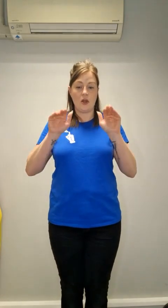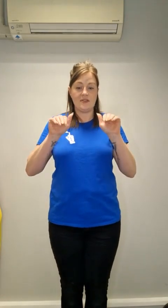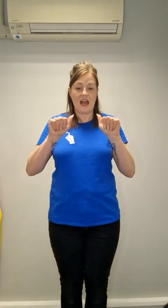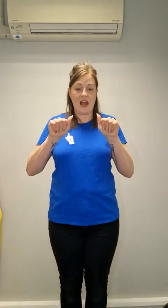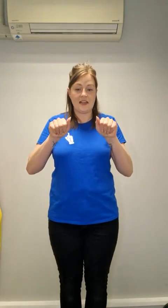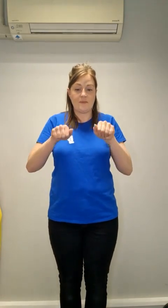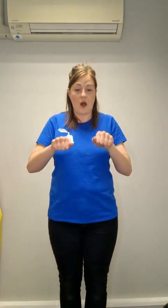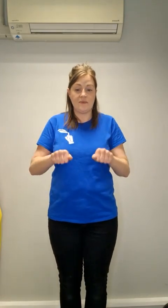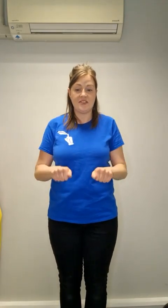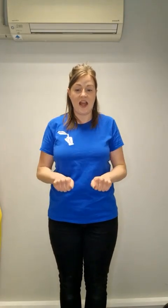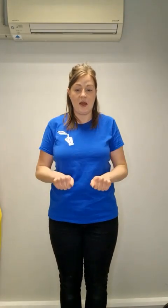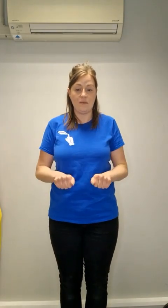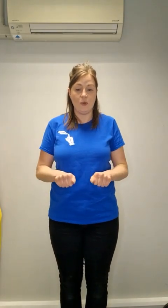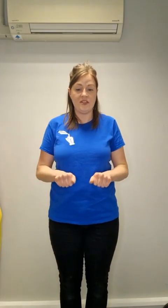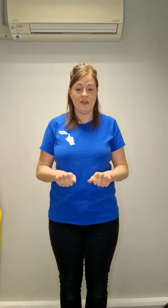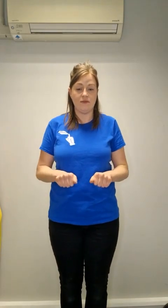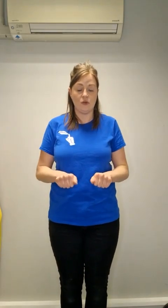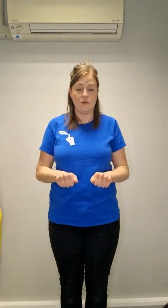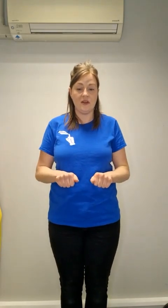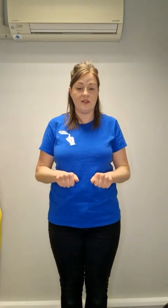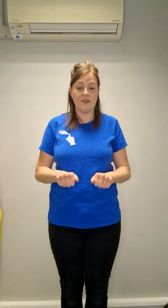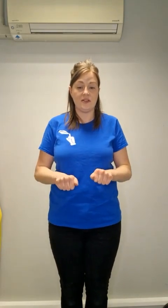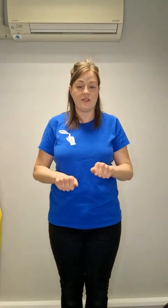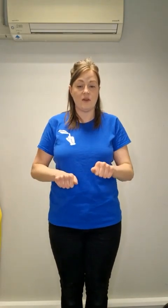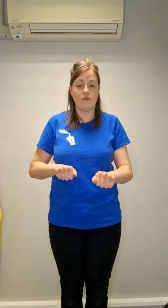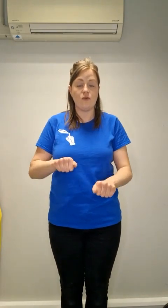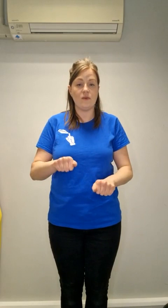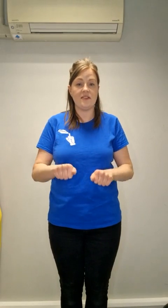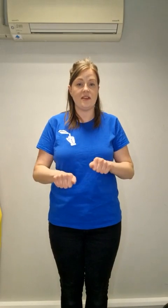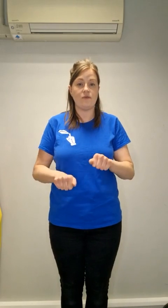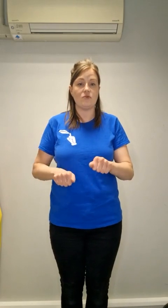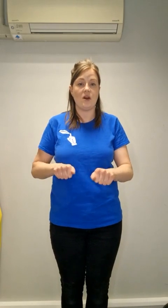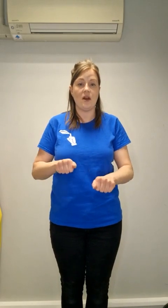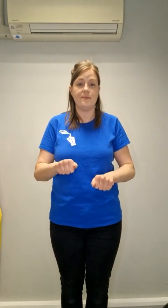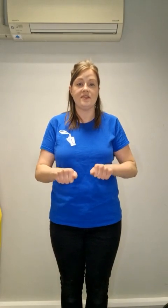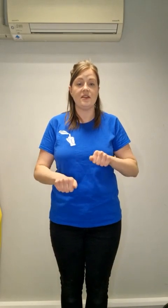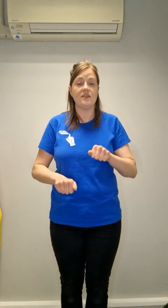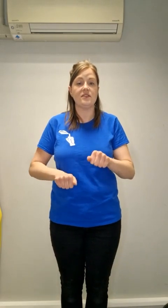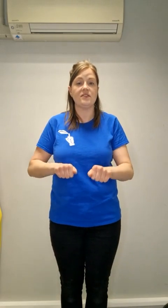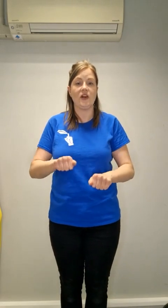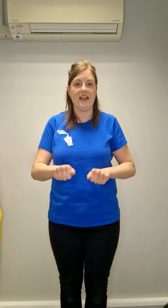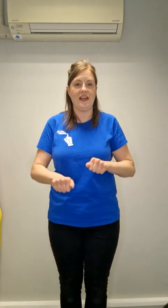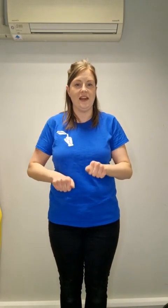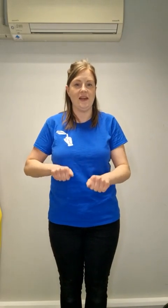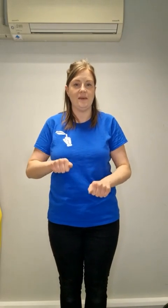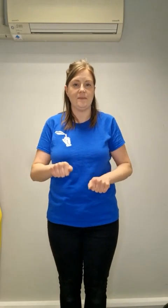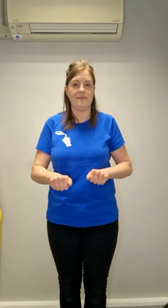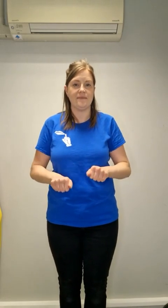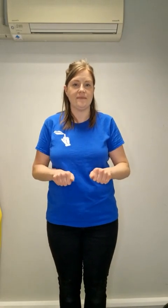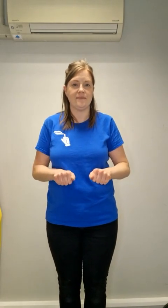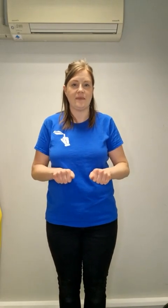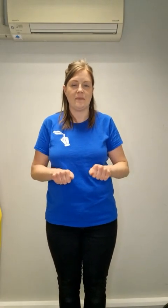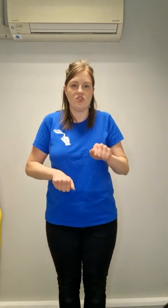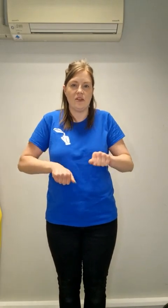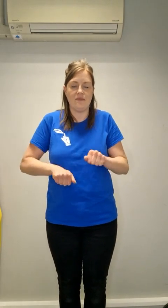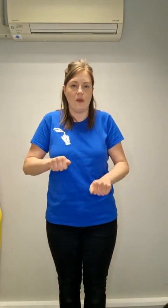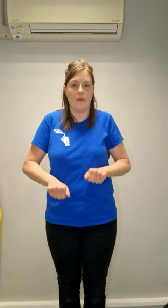Closed hands, palms down, pointing forward, circle forward several times. Cycling. Imagine your feet on the